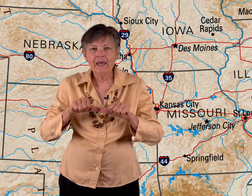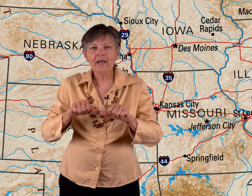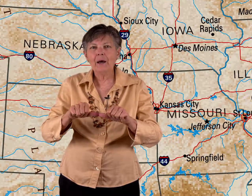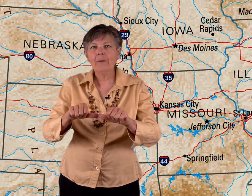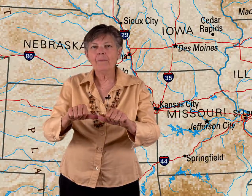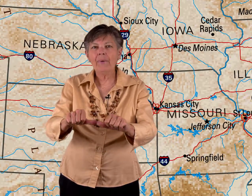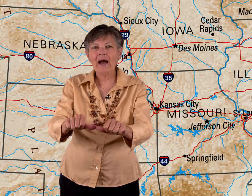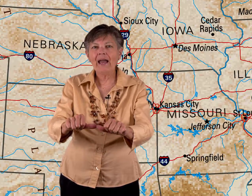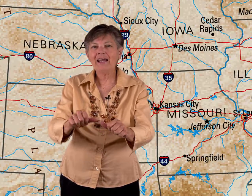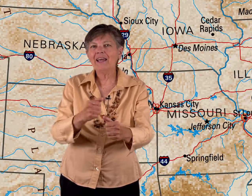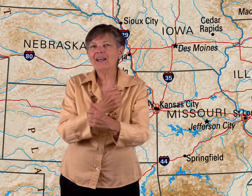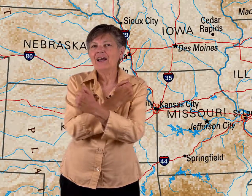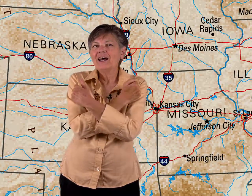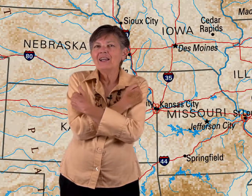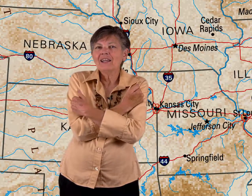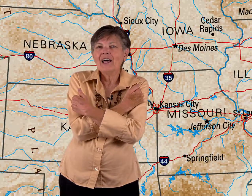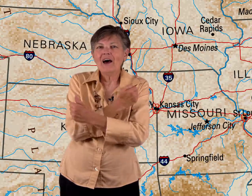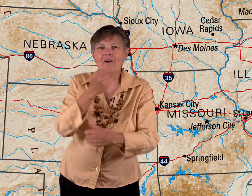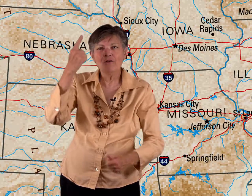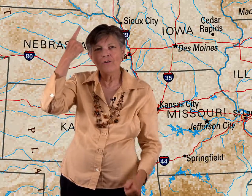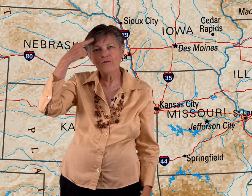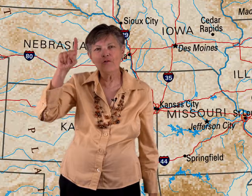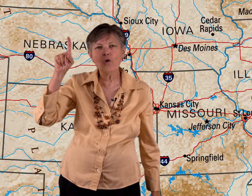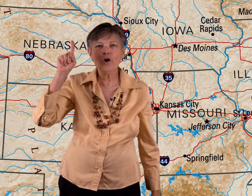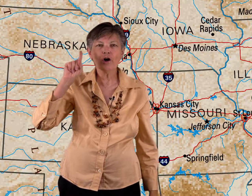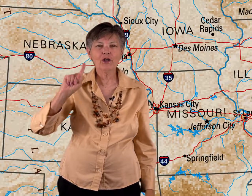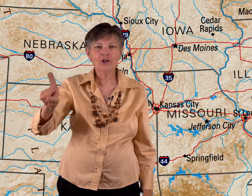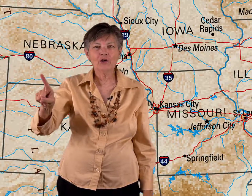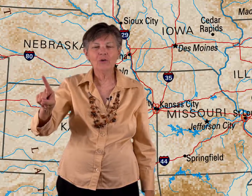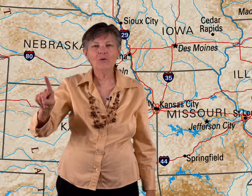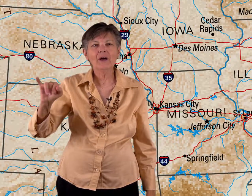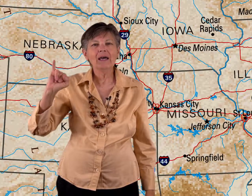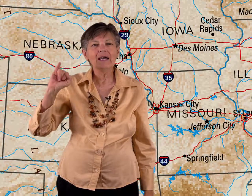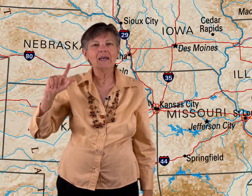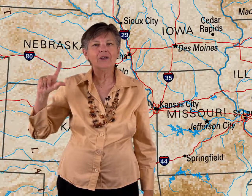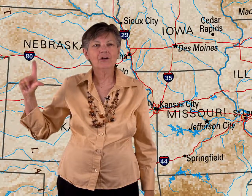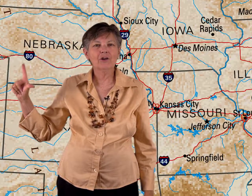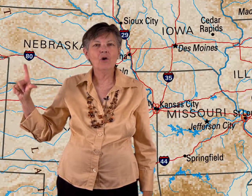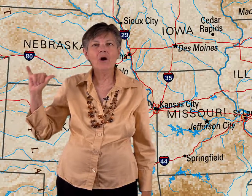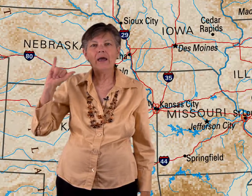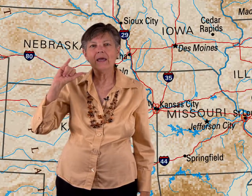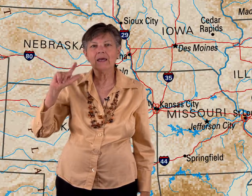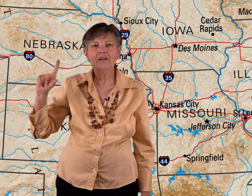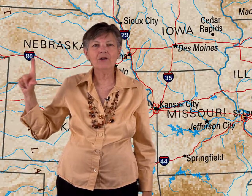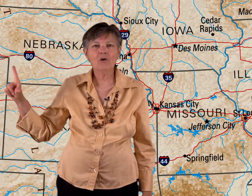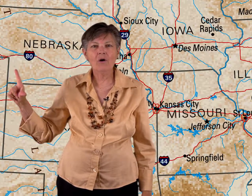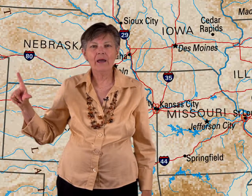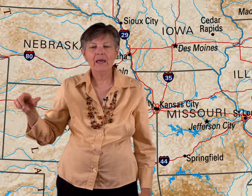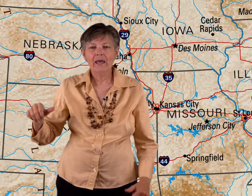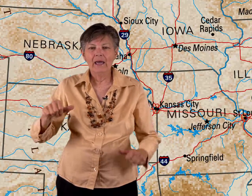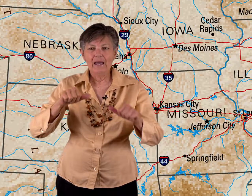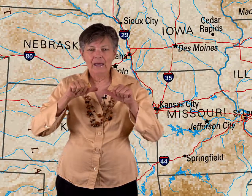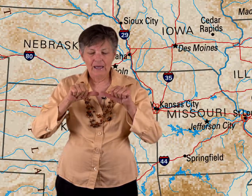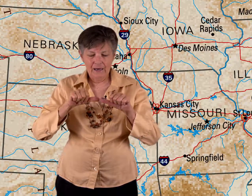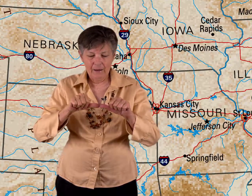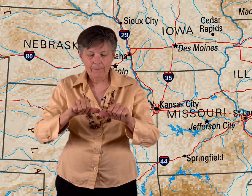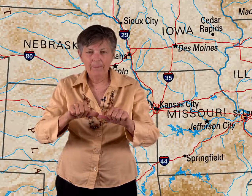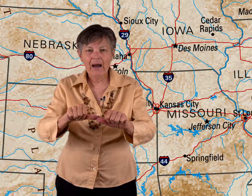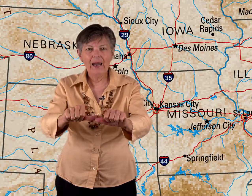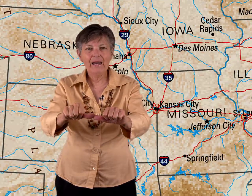In abiding love for you, Illinois, Illinois. In